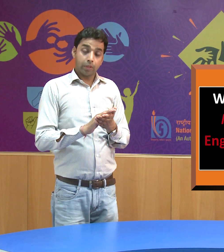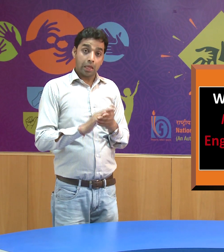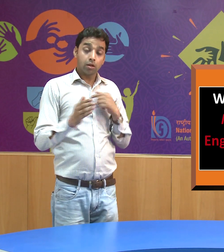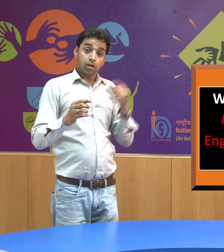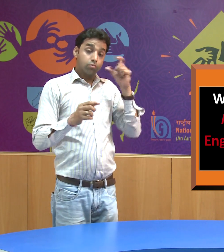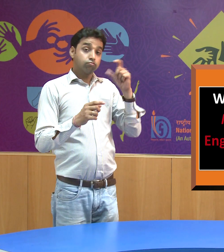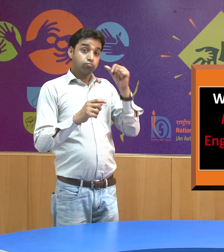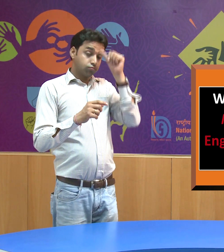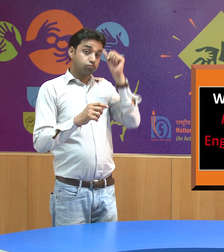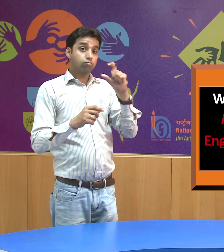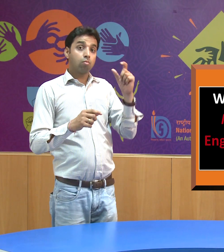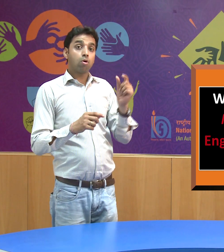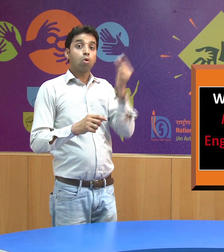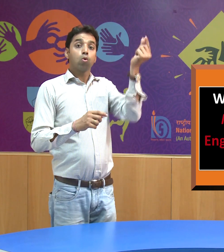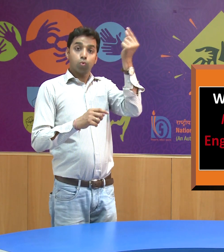universities in Bombay,